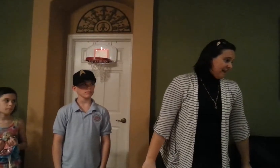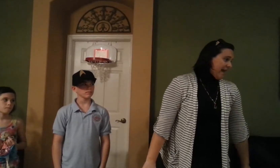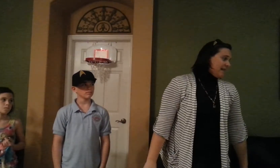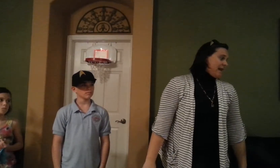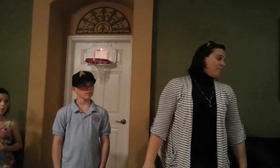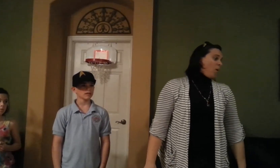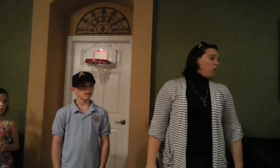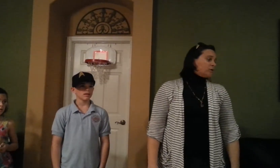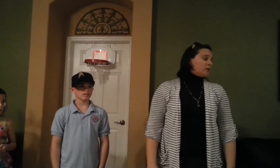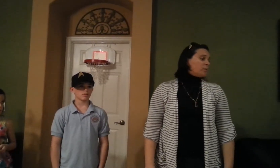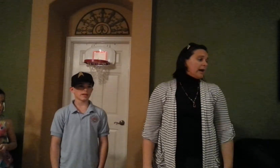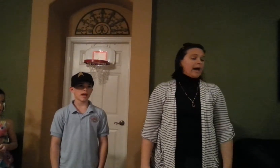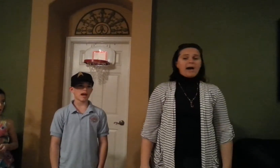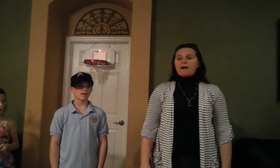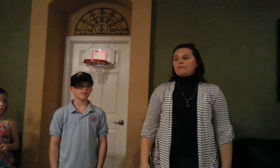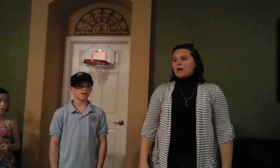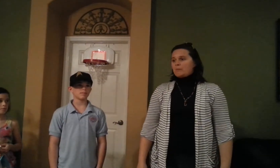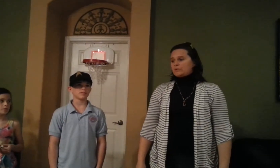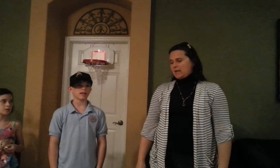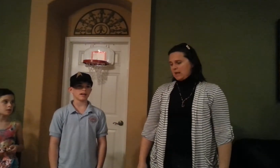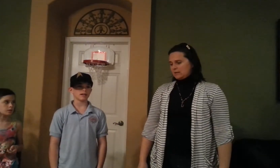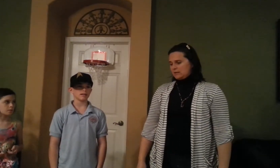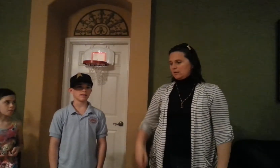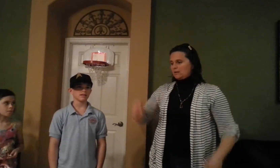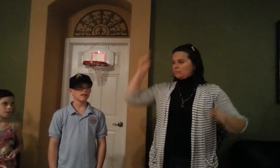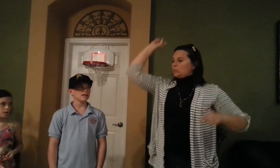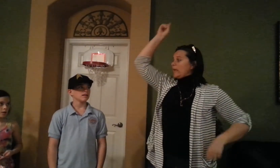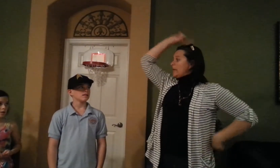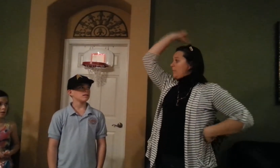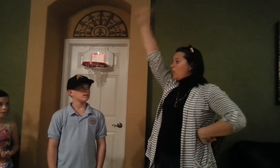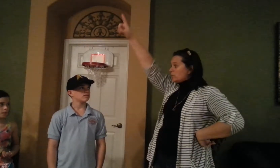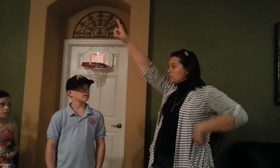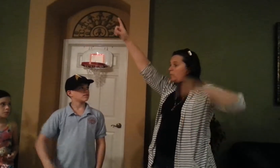In him also we have obtained,